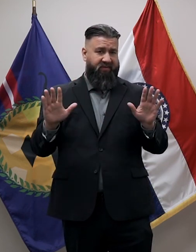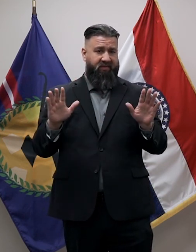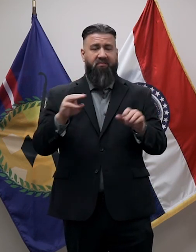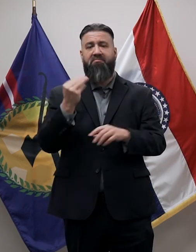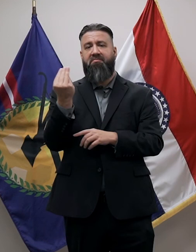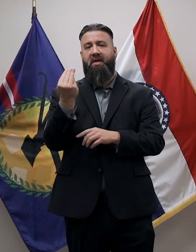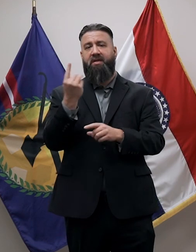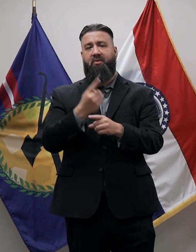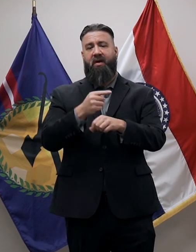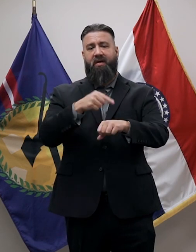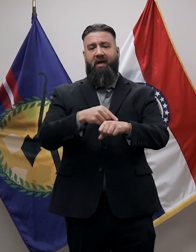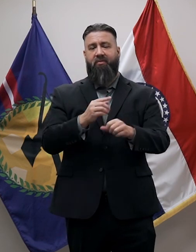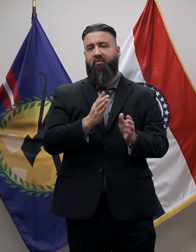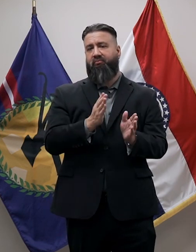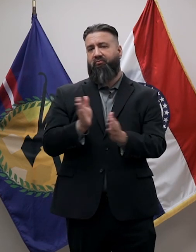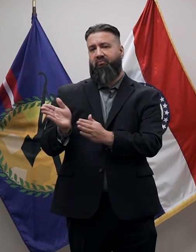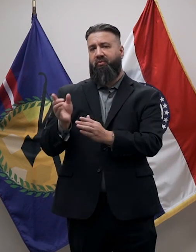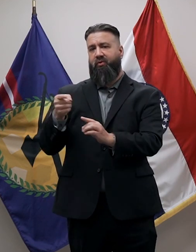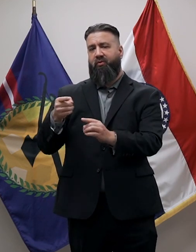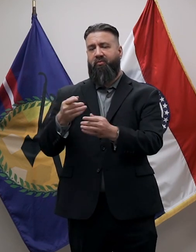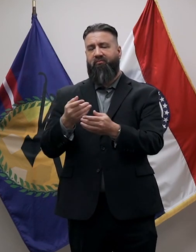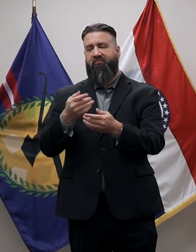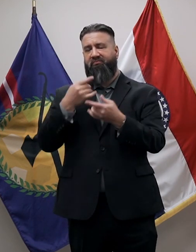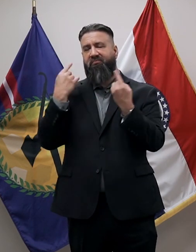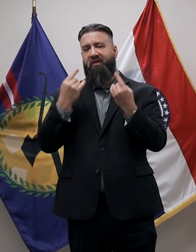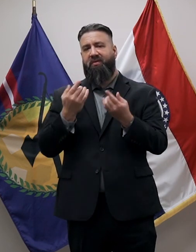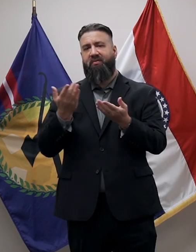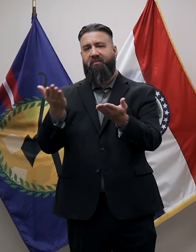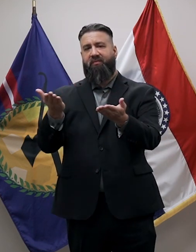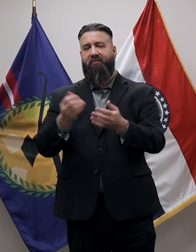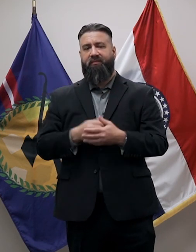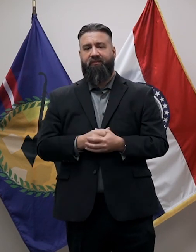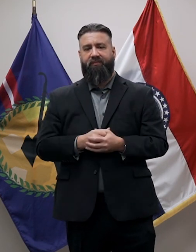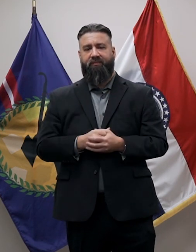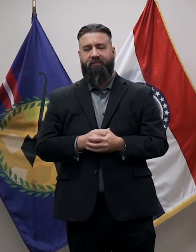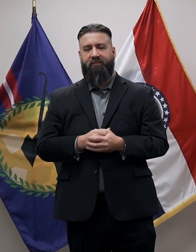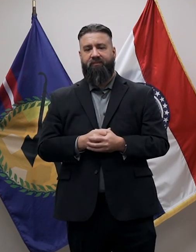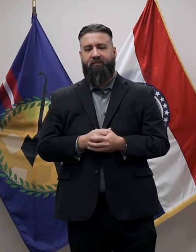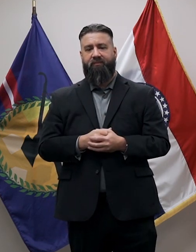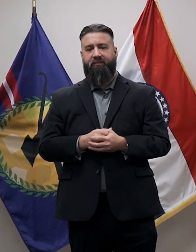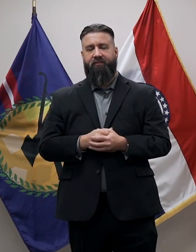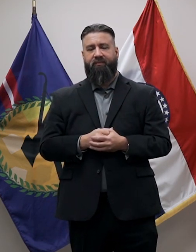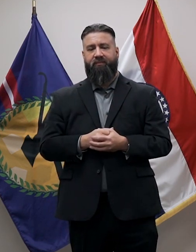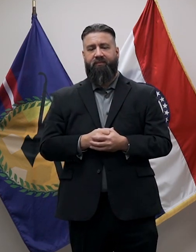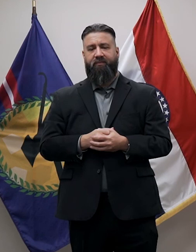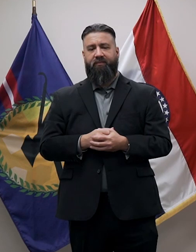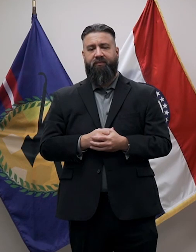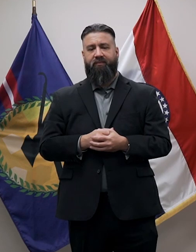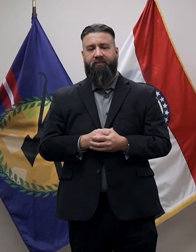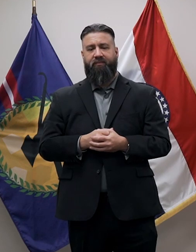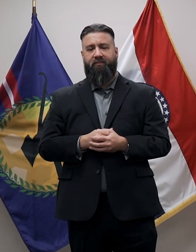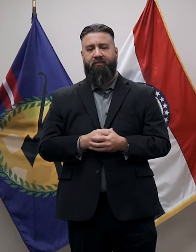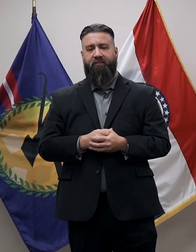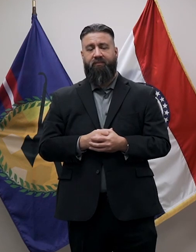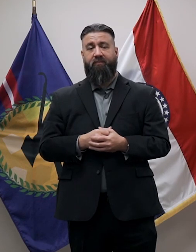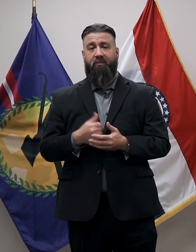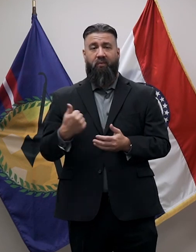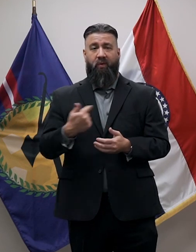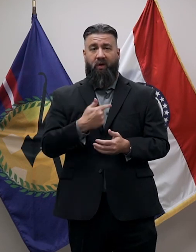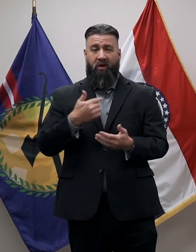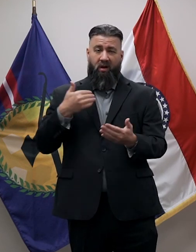mask mandate to mask recommendations based on specific guidelines, and that we are coming to the